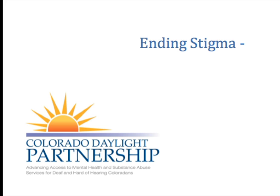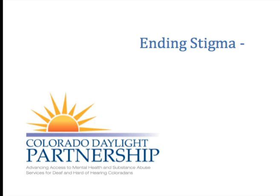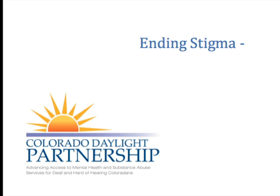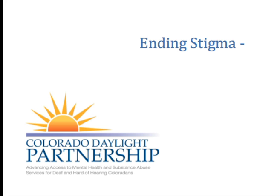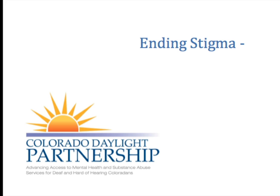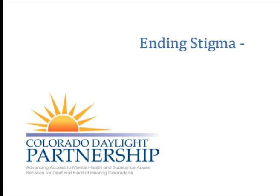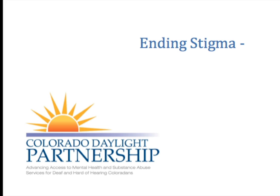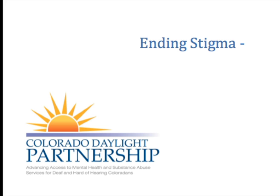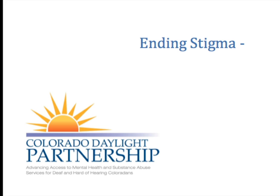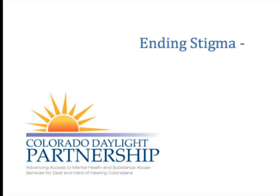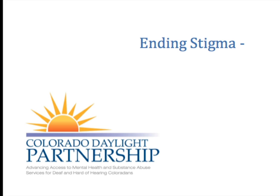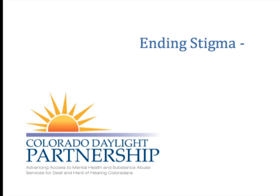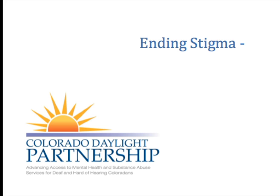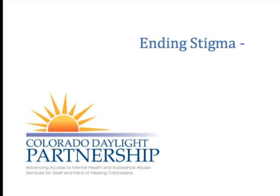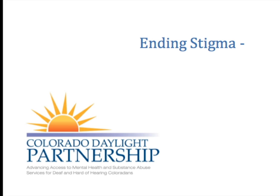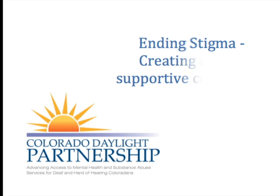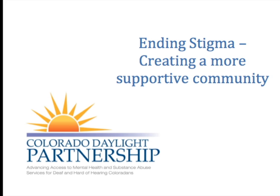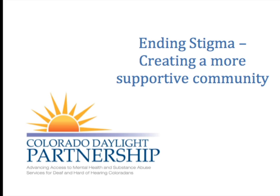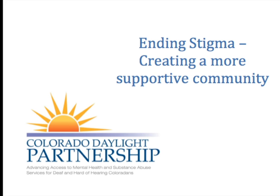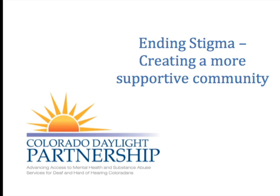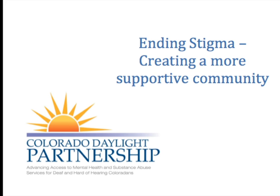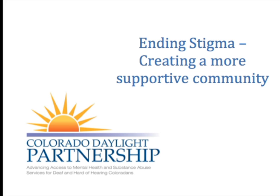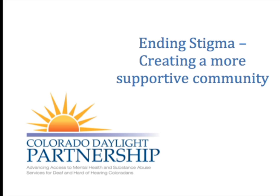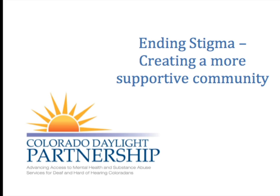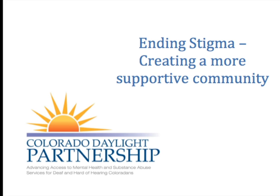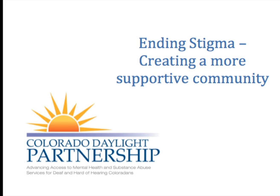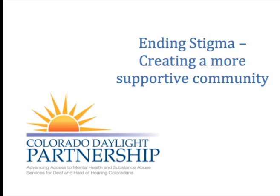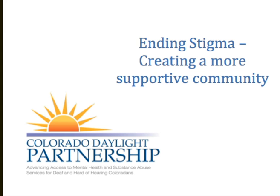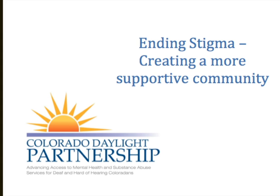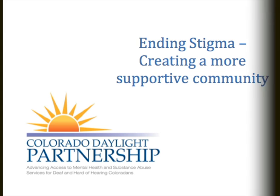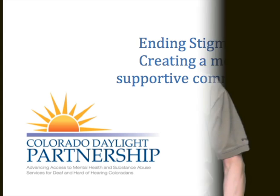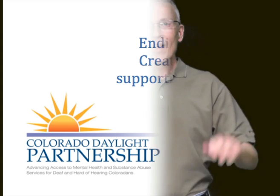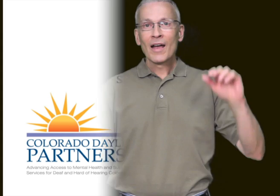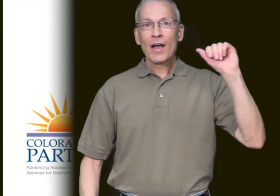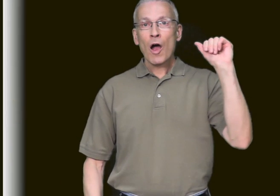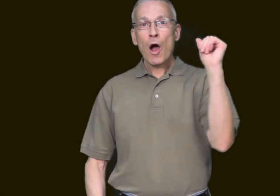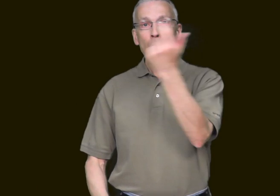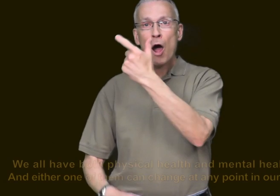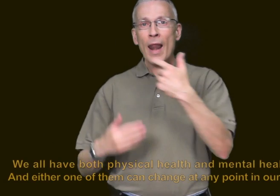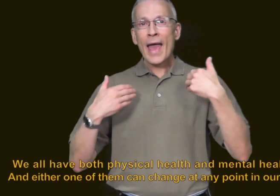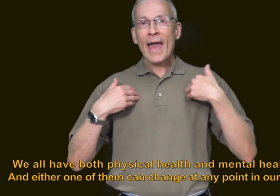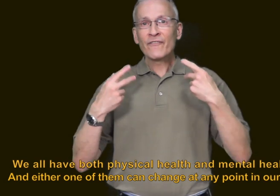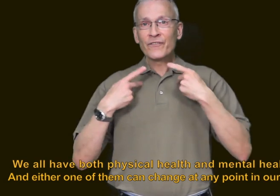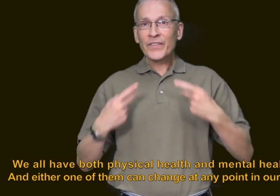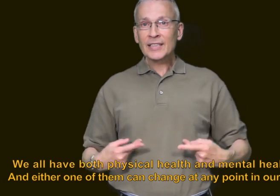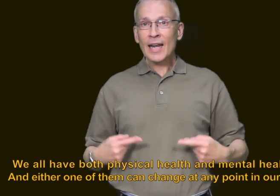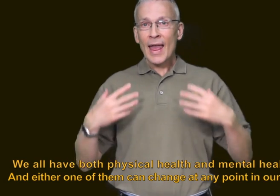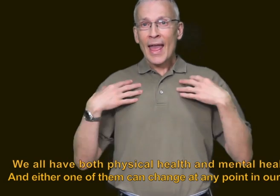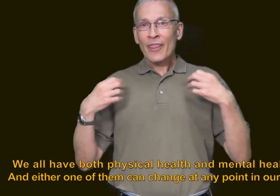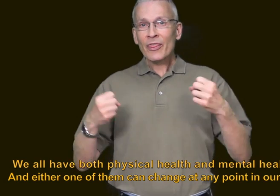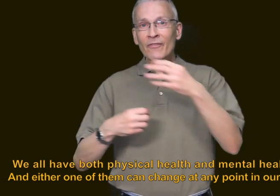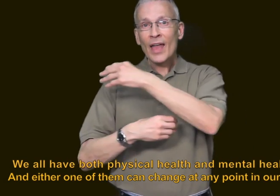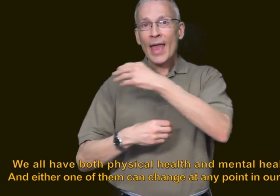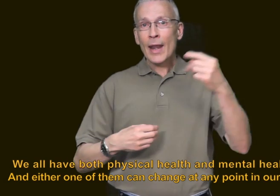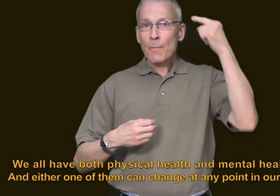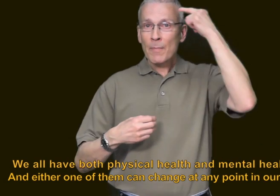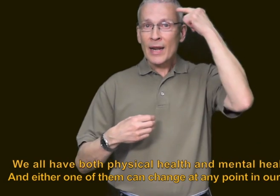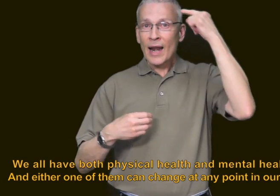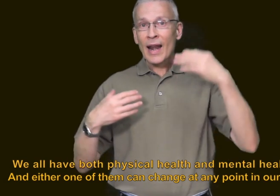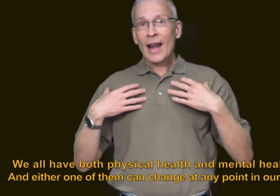Ending stigma. Creating a more supportive community. We all have both physical health and mental